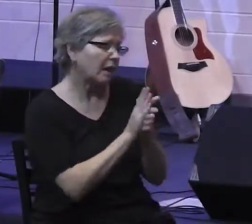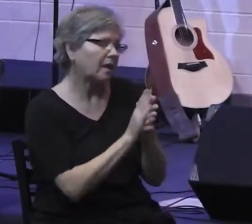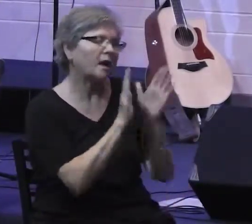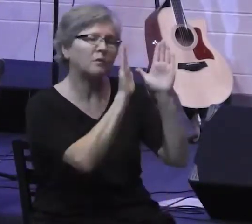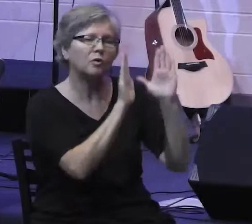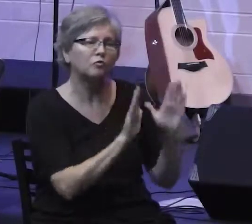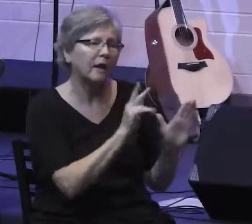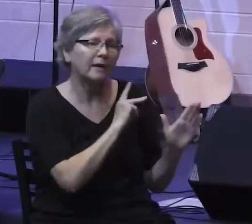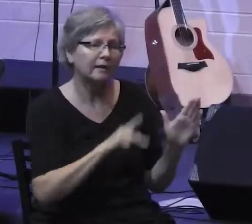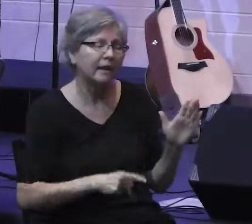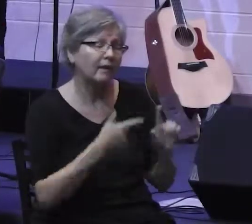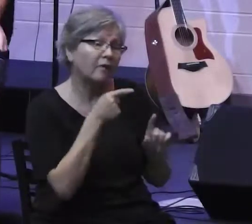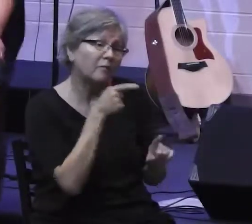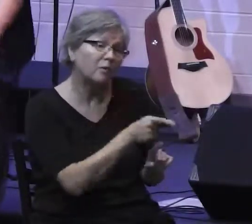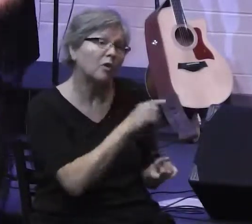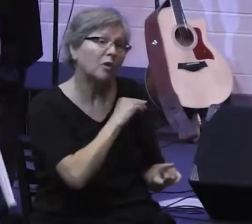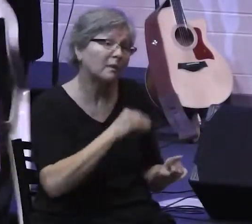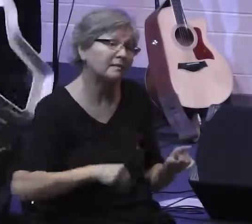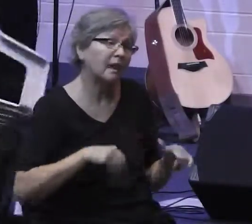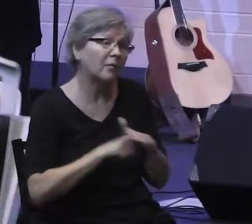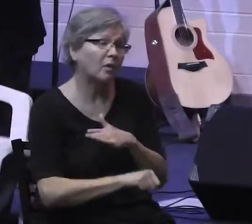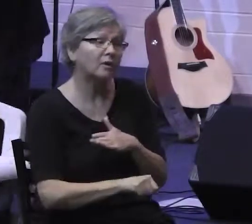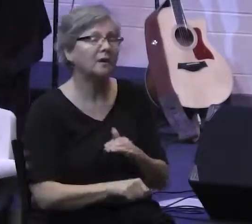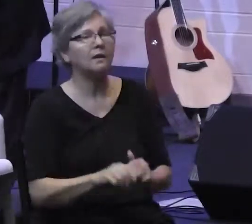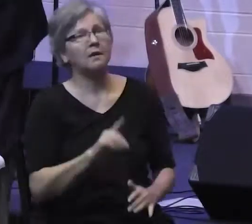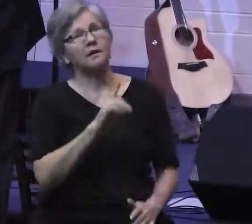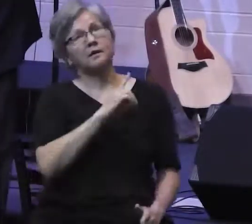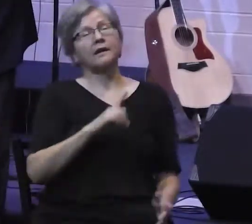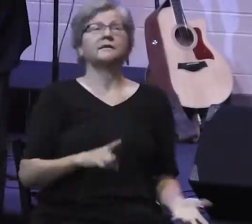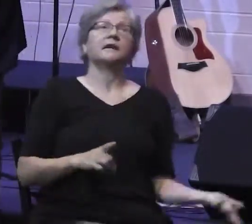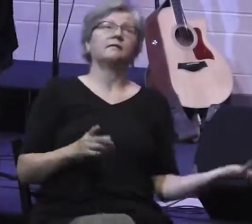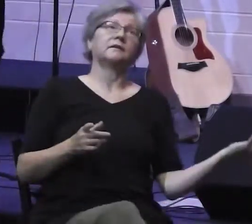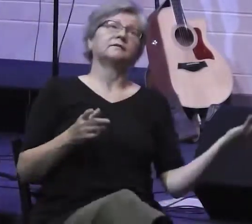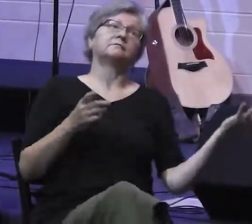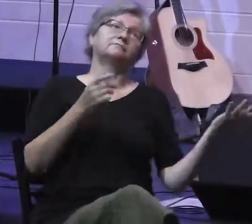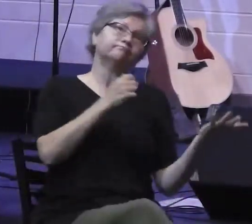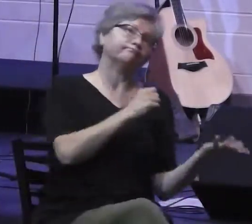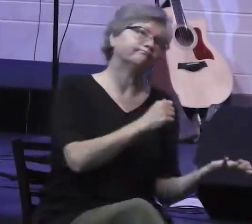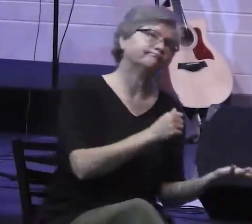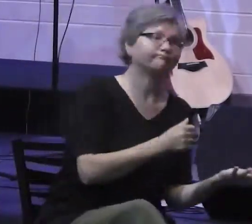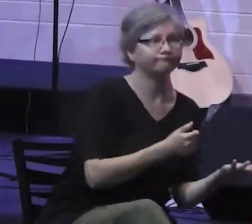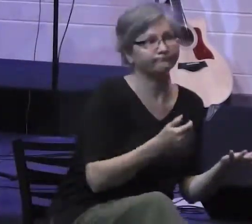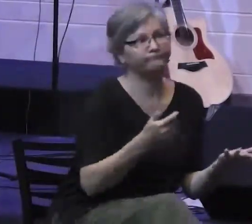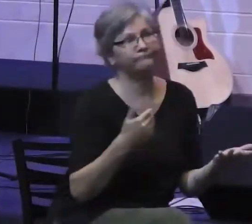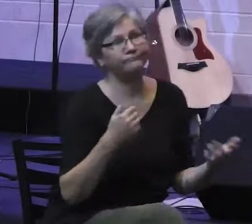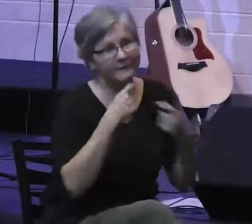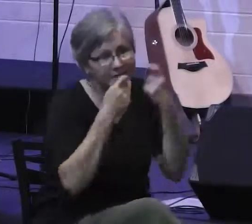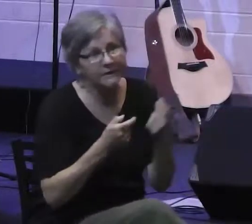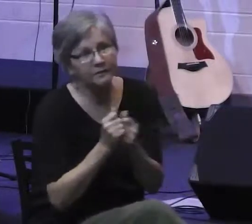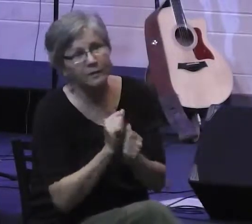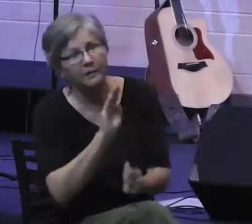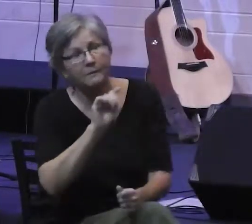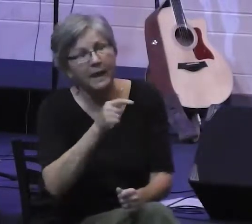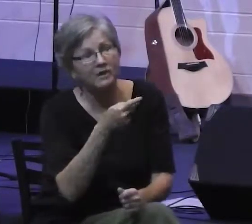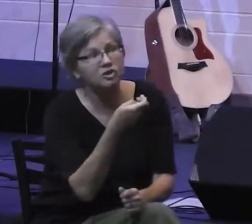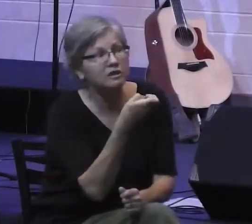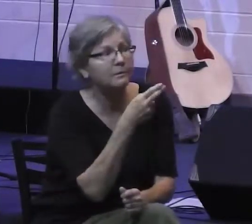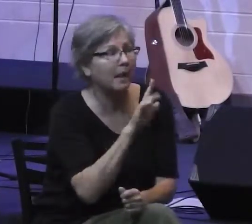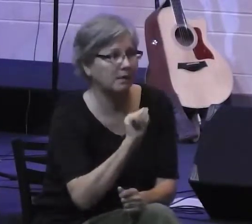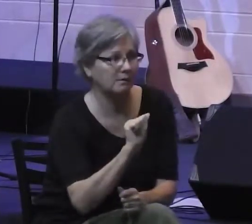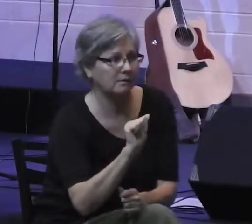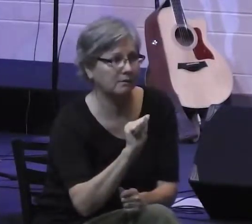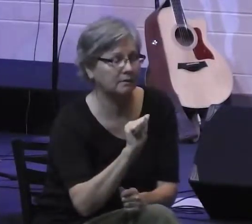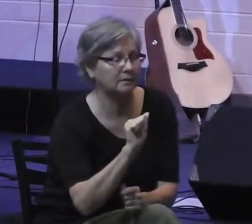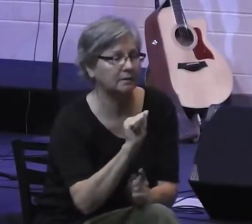come the Messiah. David loves hot tubs, turns away. And there is a consequence, isn't there? The boy